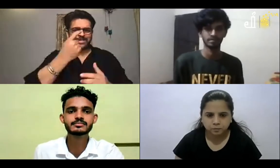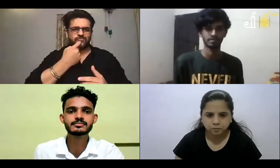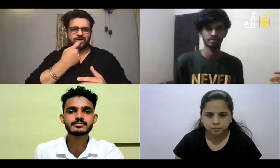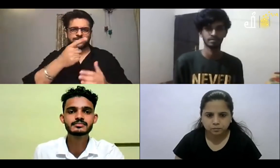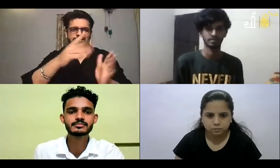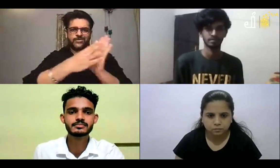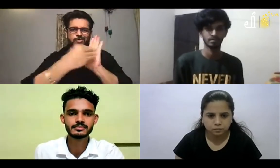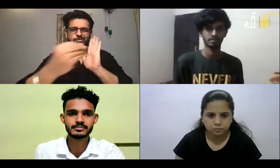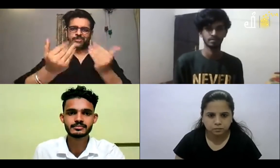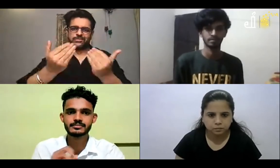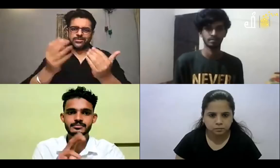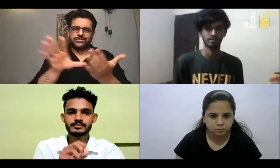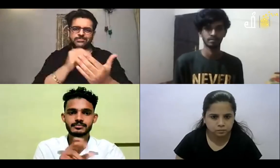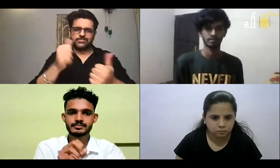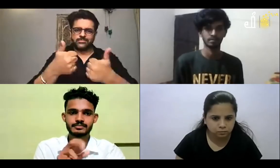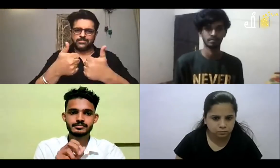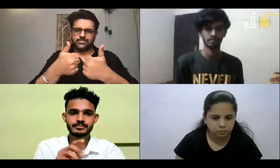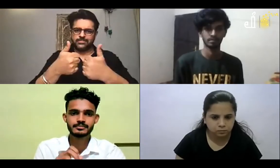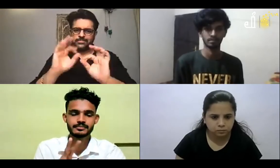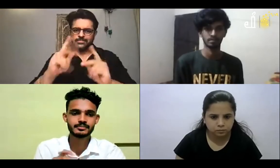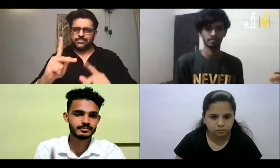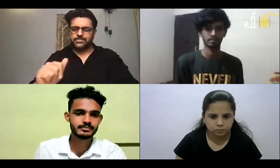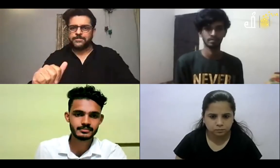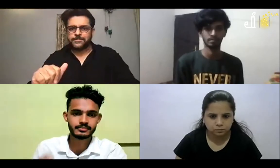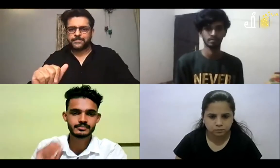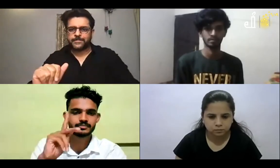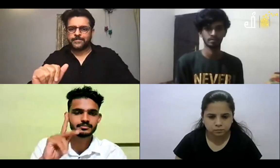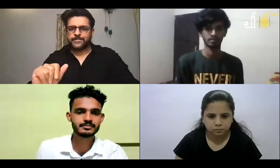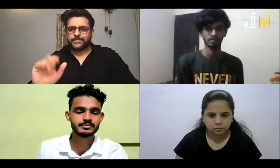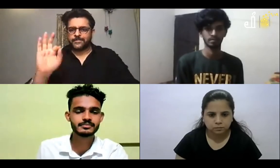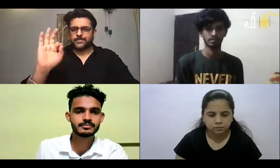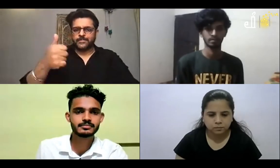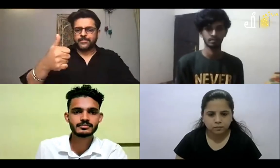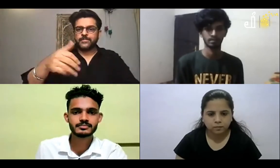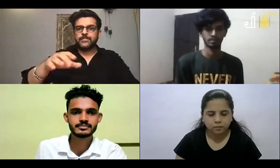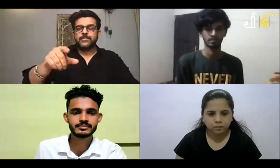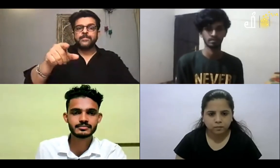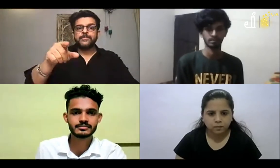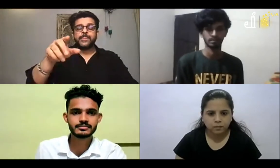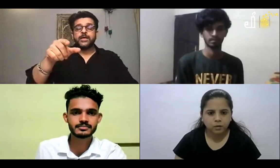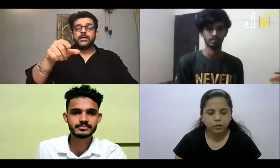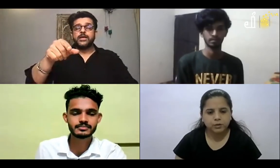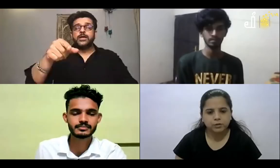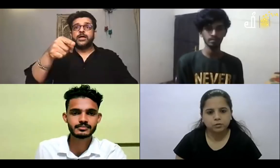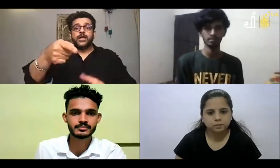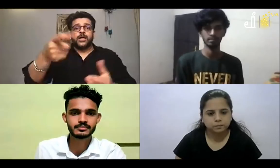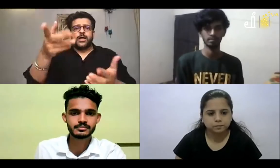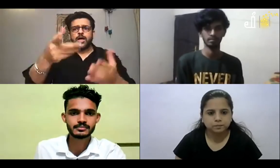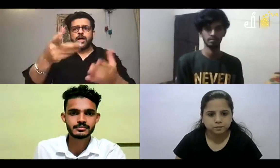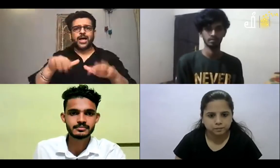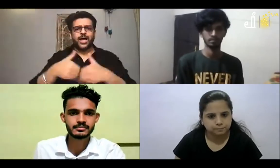hard to see Shibil. Rashid, you may have to support us with understanding Shibil's Okay, side.